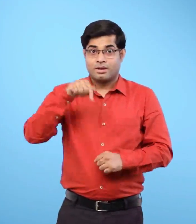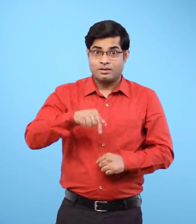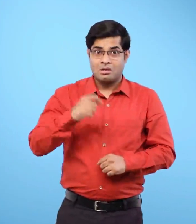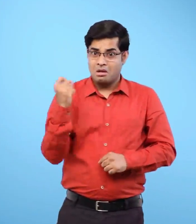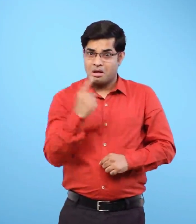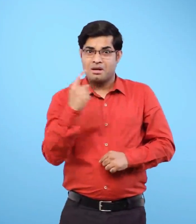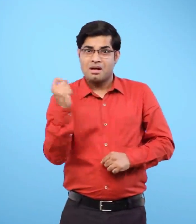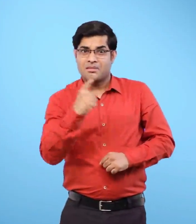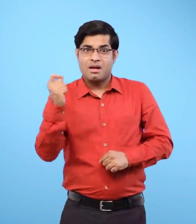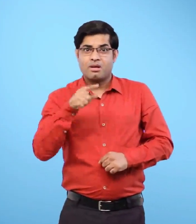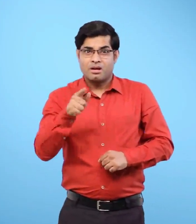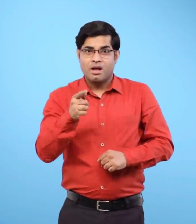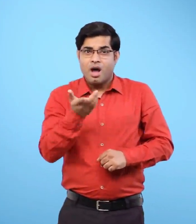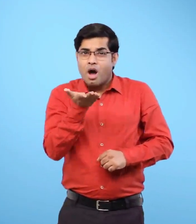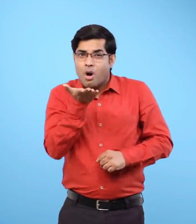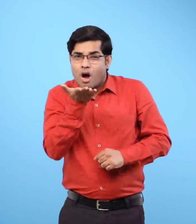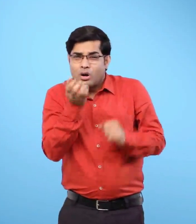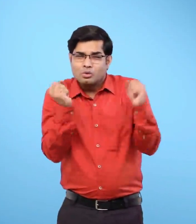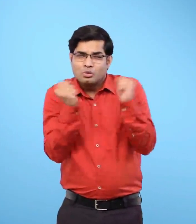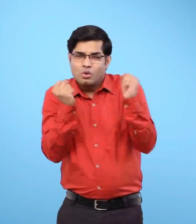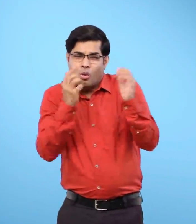Most of the time here, the wind is very cold.